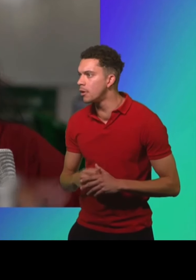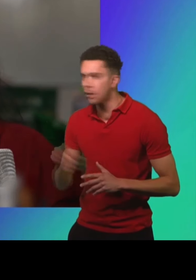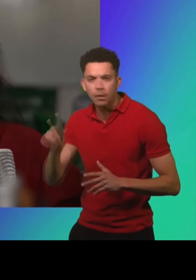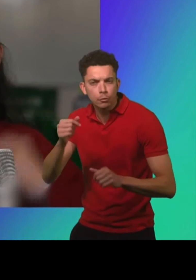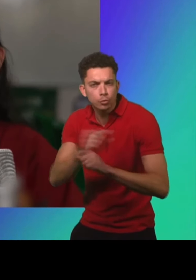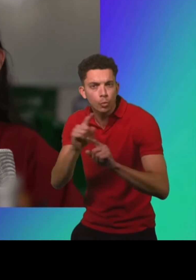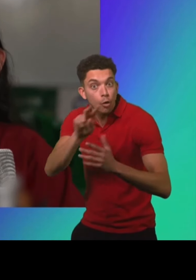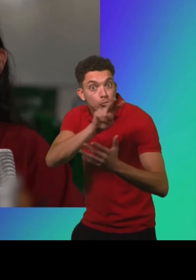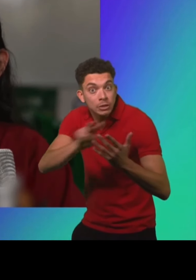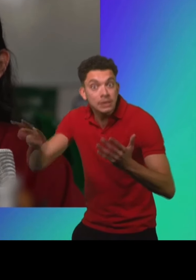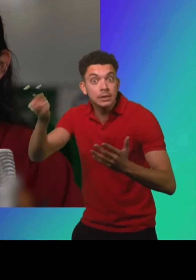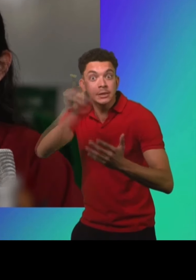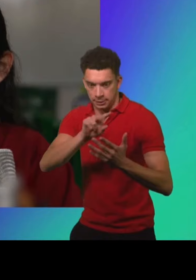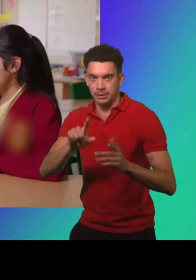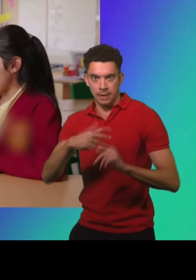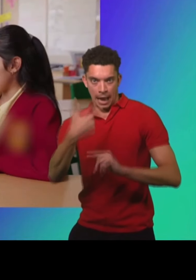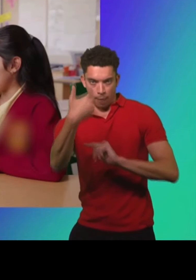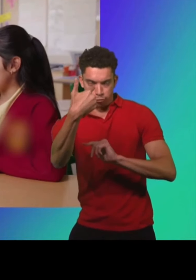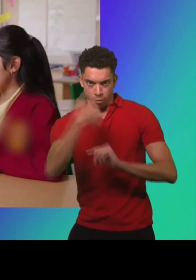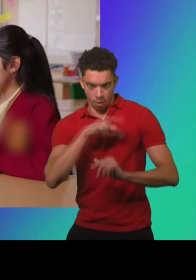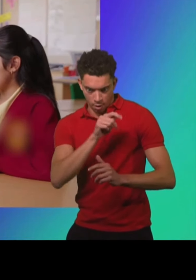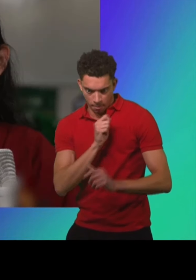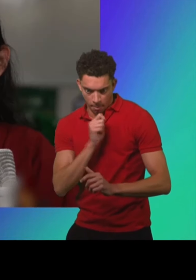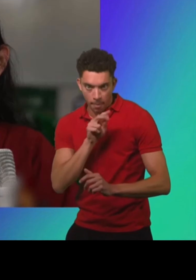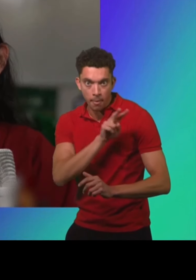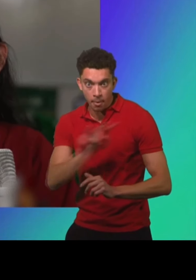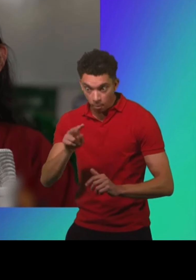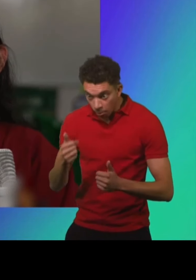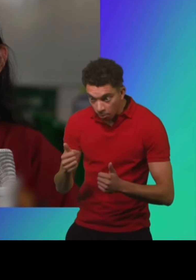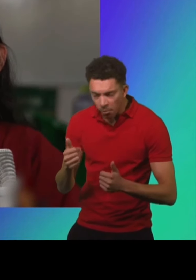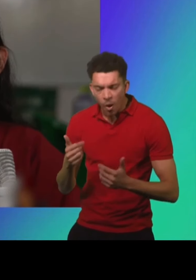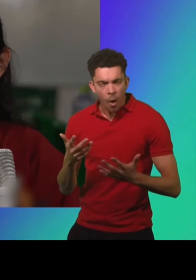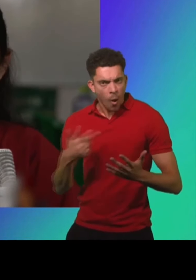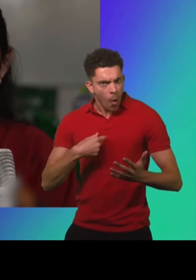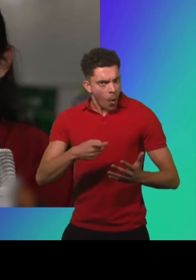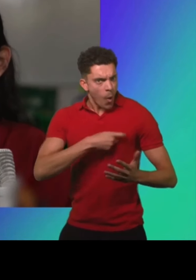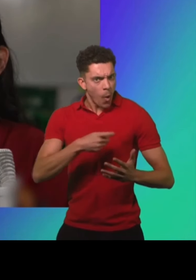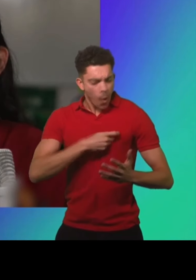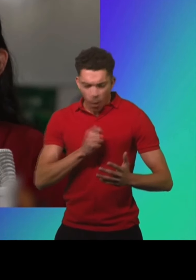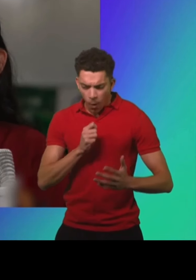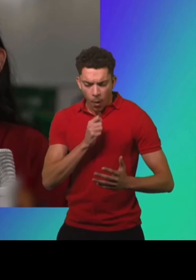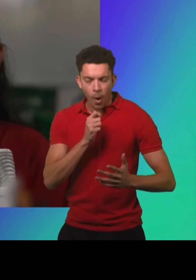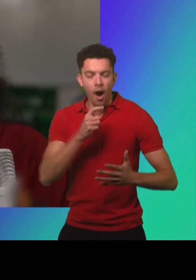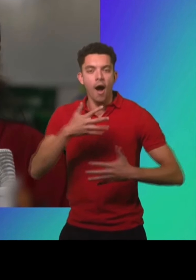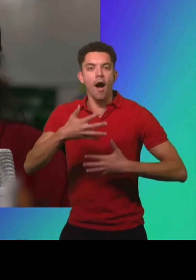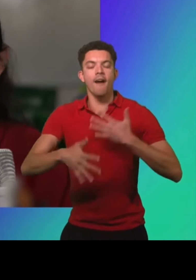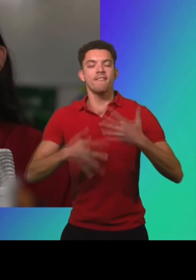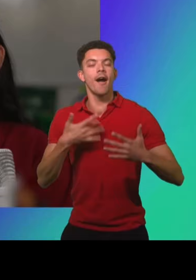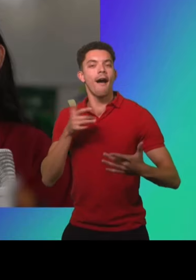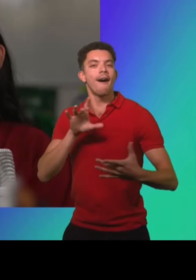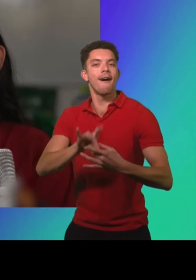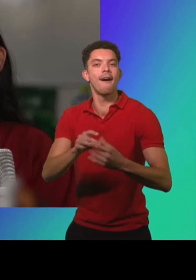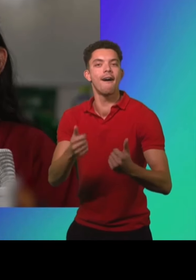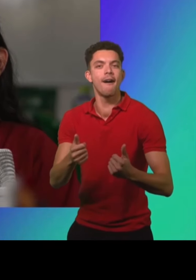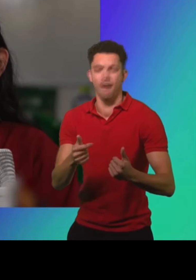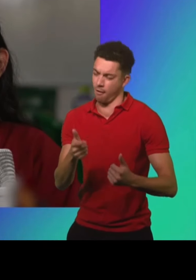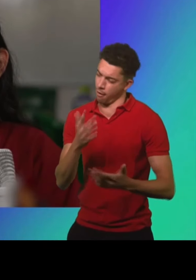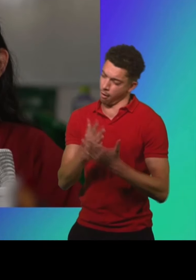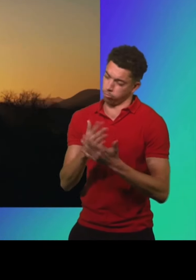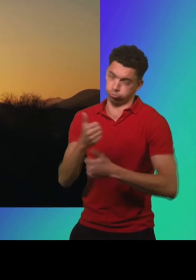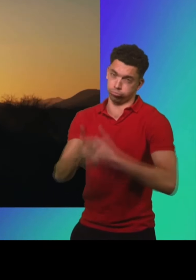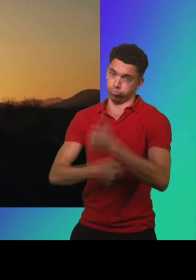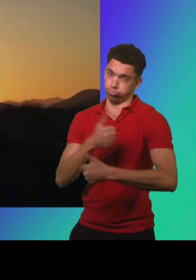and then looking at the camera while I read it. How did you find that? I was nervous, but when I did it, just had to read the words. And you were very